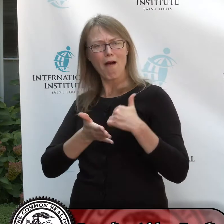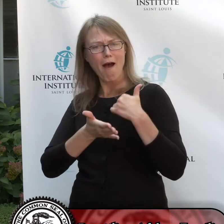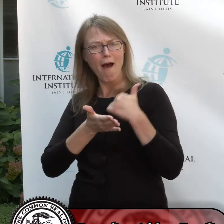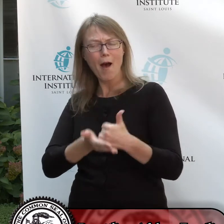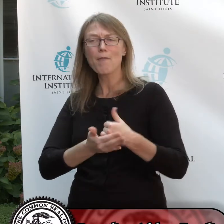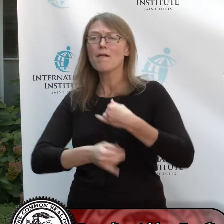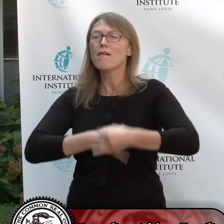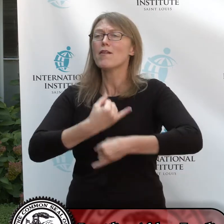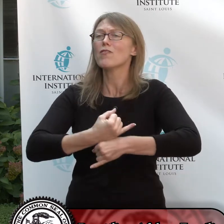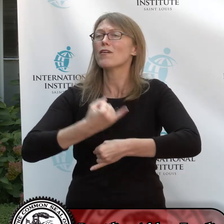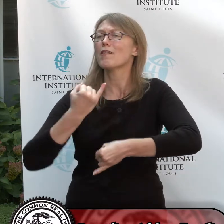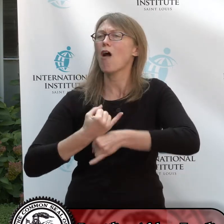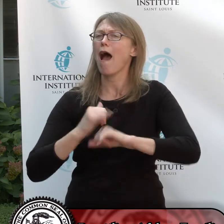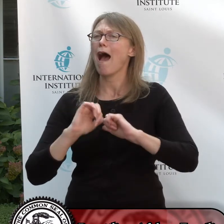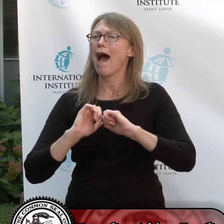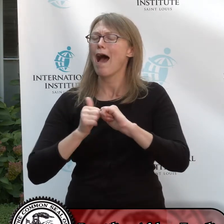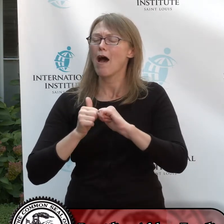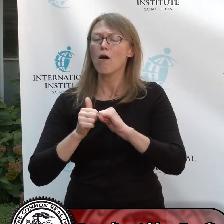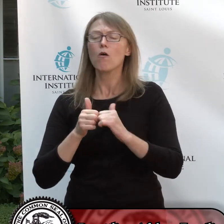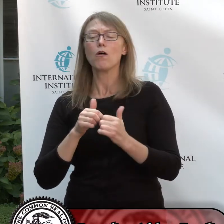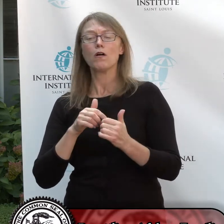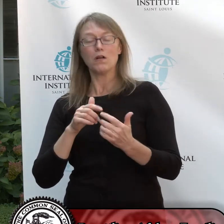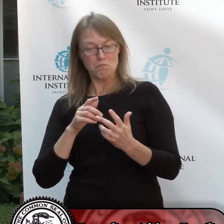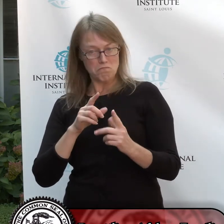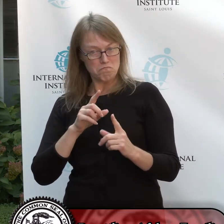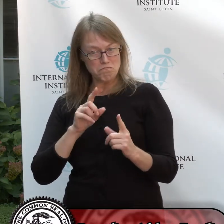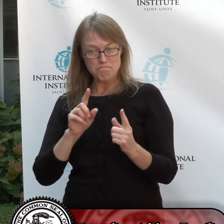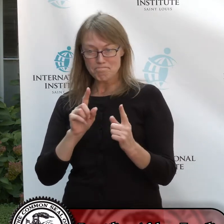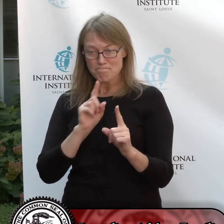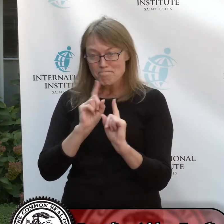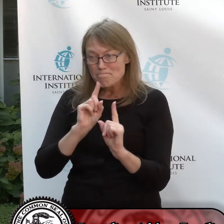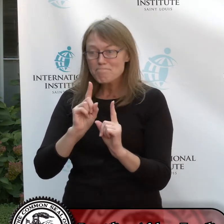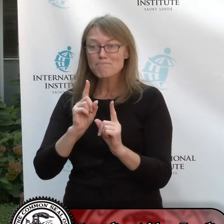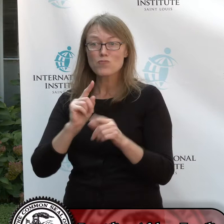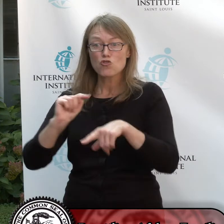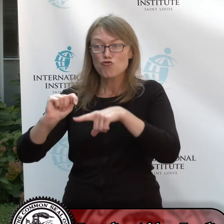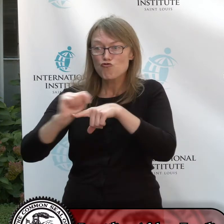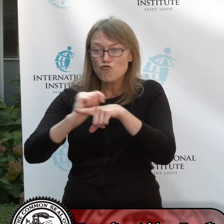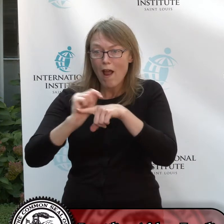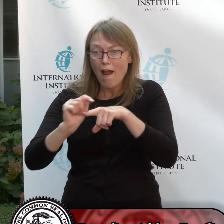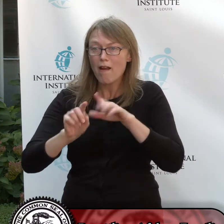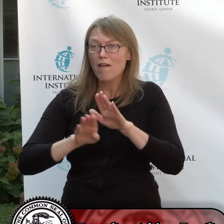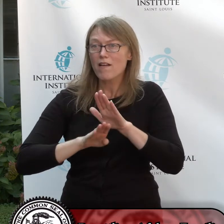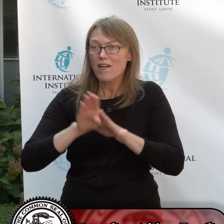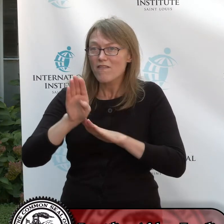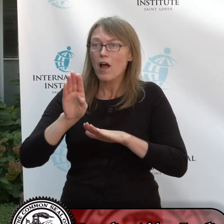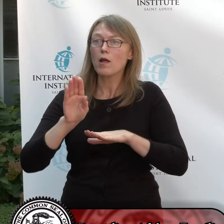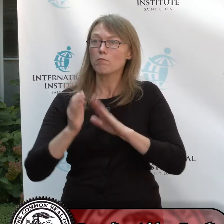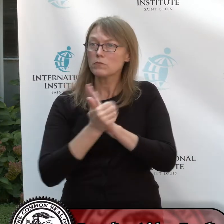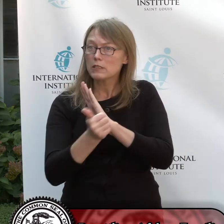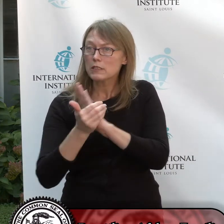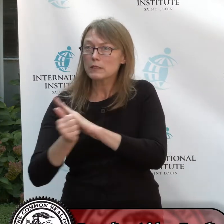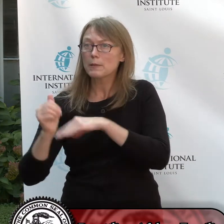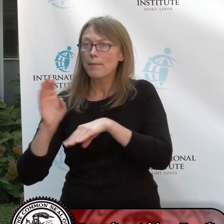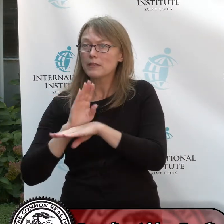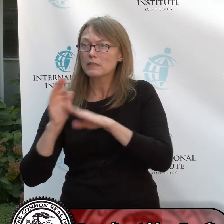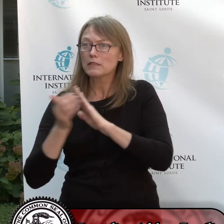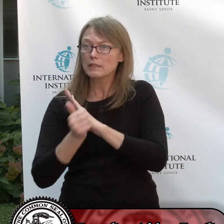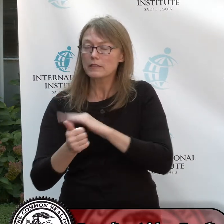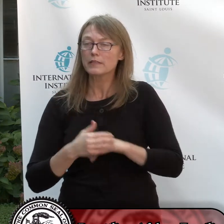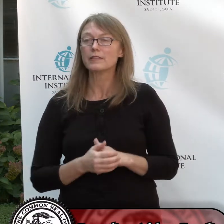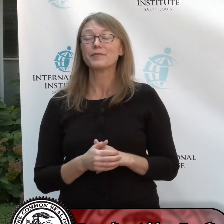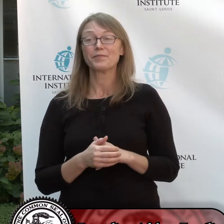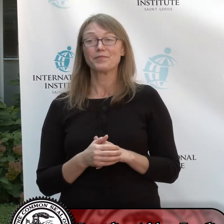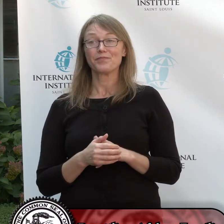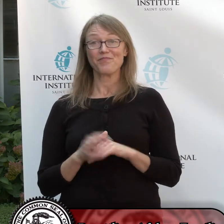bring these newcomers into our growing workforce. The people and families from Afghanistan should come to St.